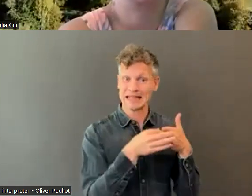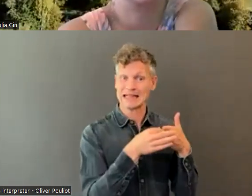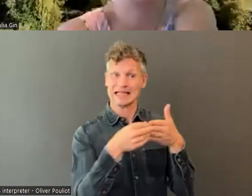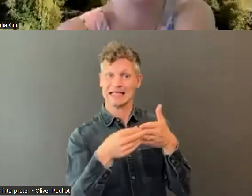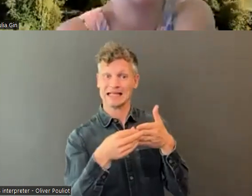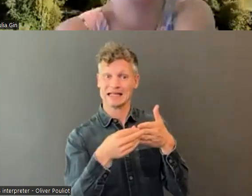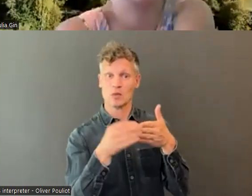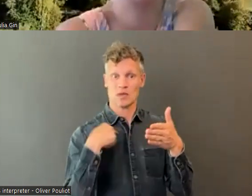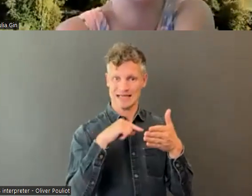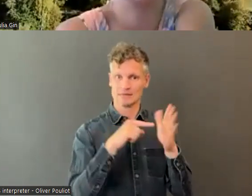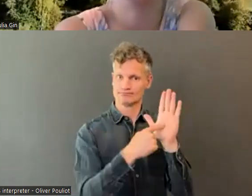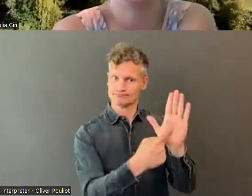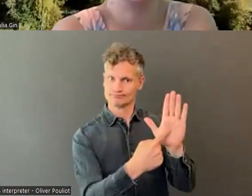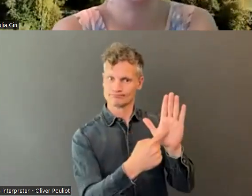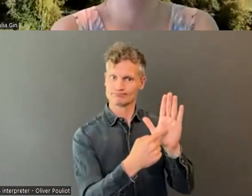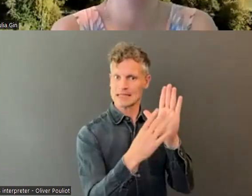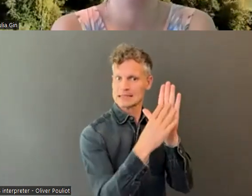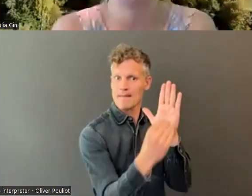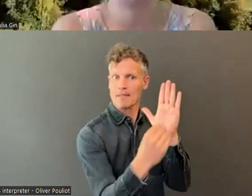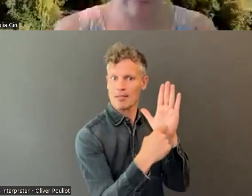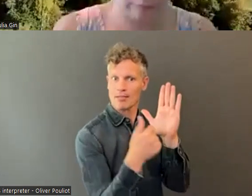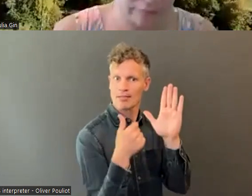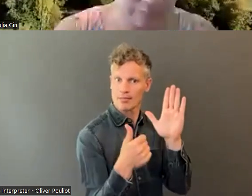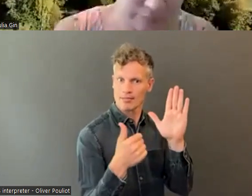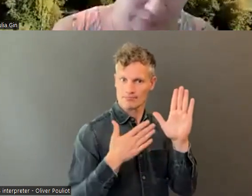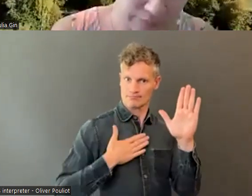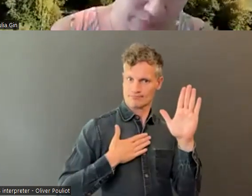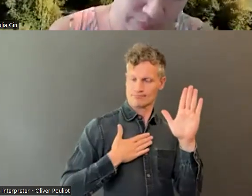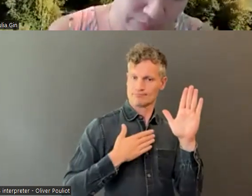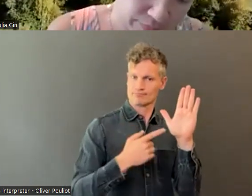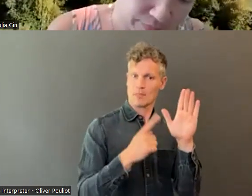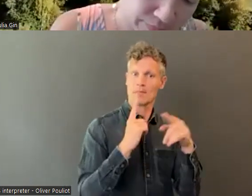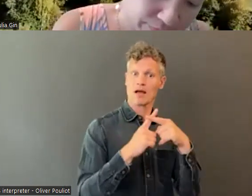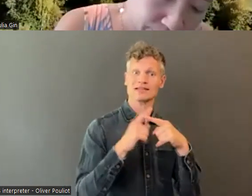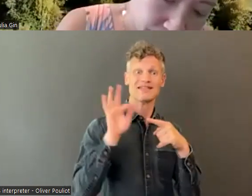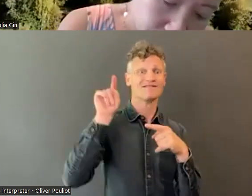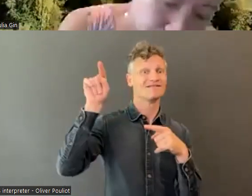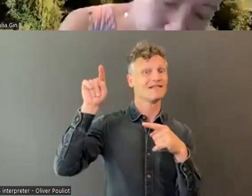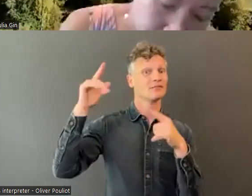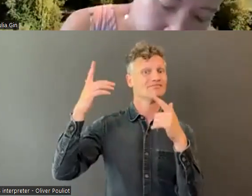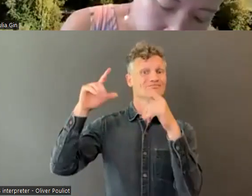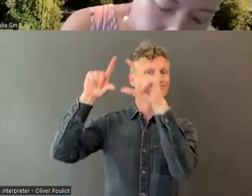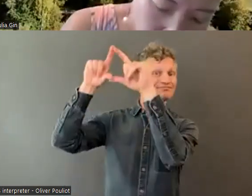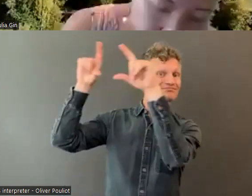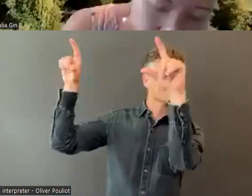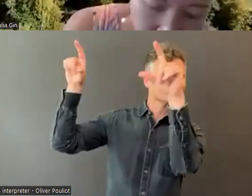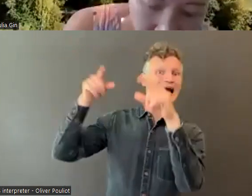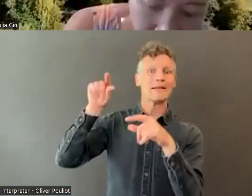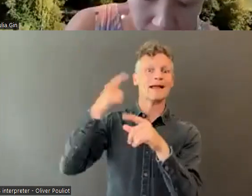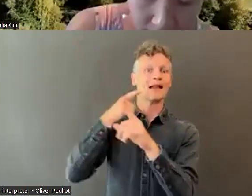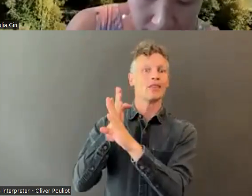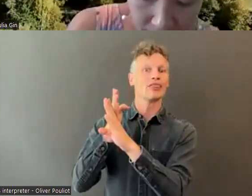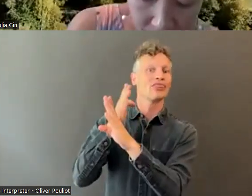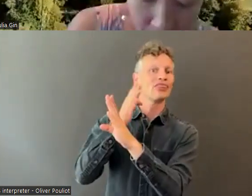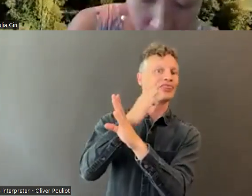examples and we help the organization when they stray off piece and bring them